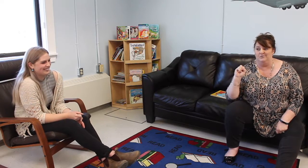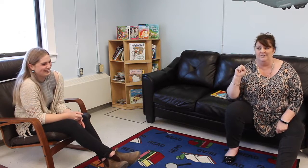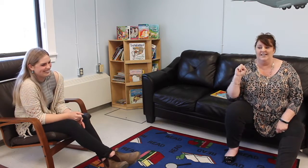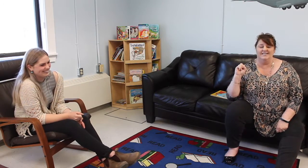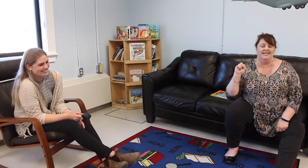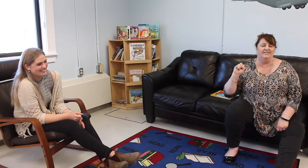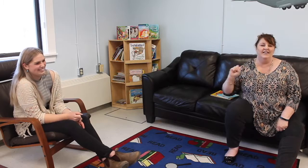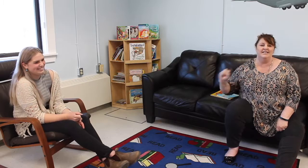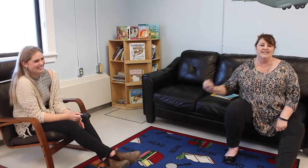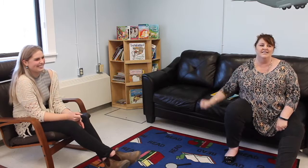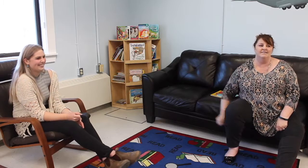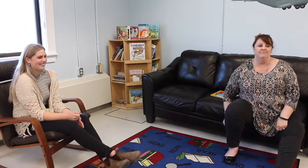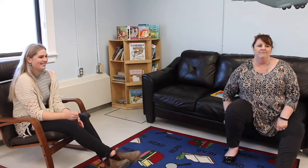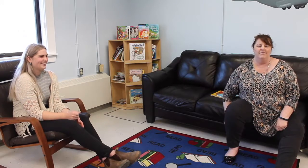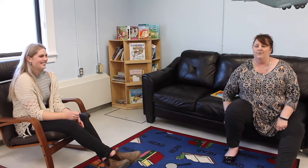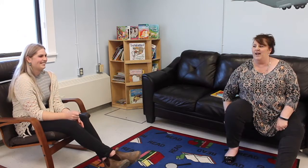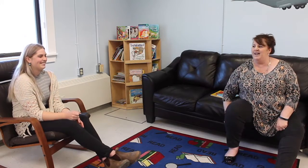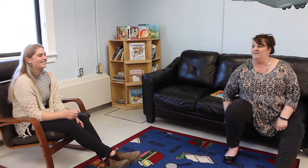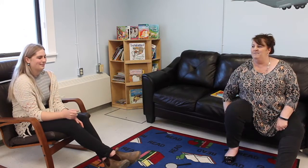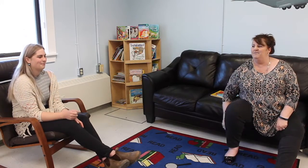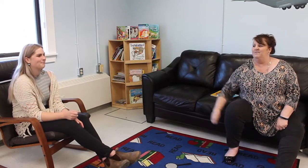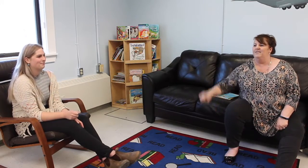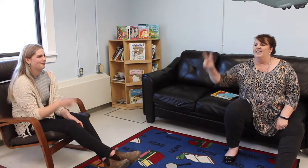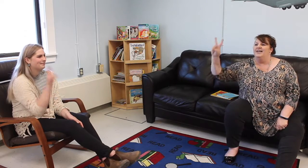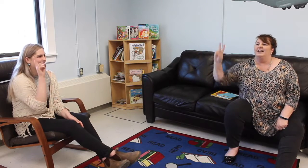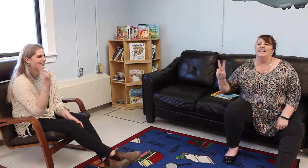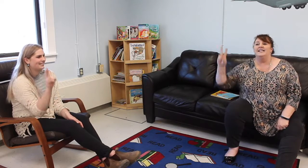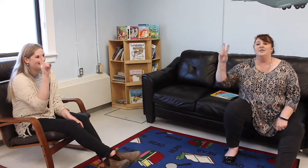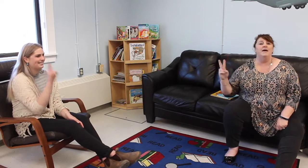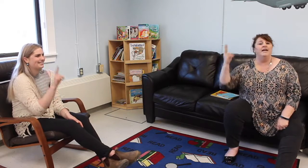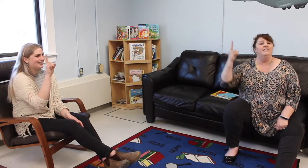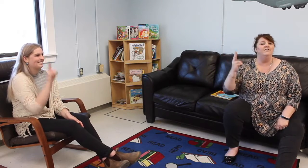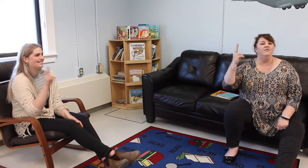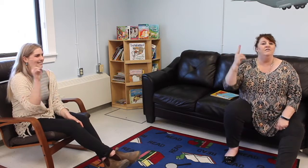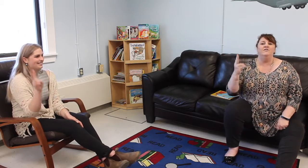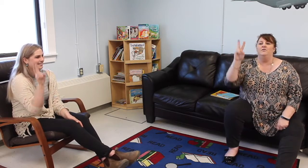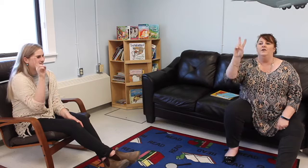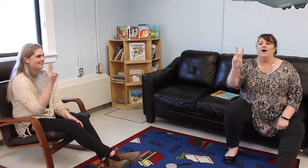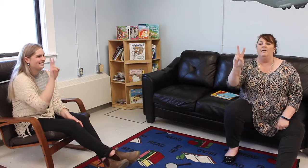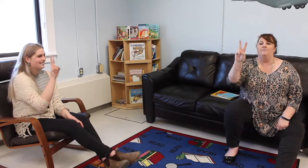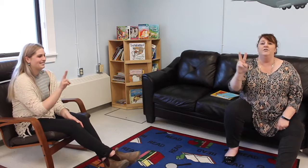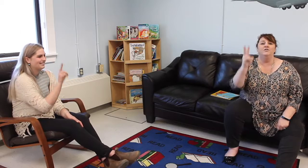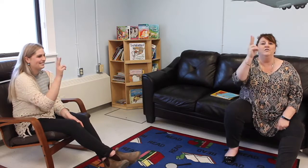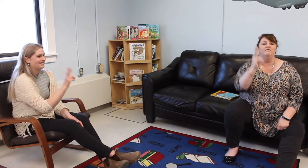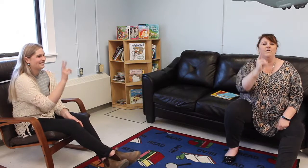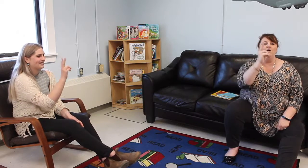goon. Let's see if you listened. Ready? Little Bunny Foo Foo, hopping through the